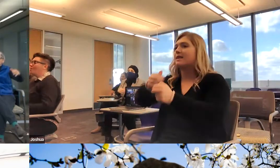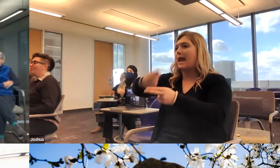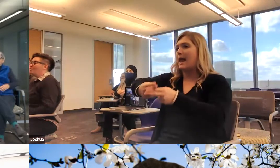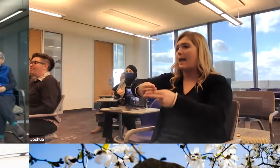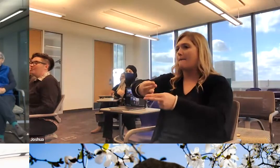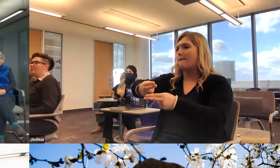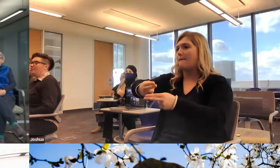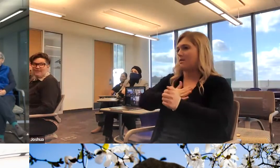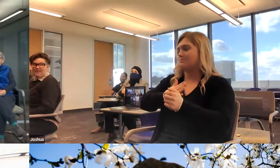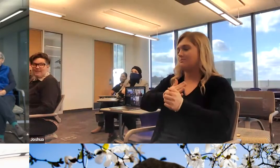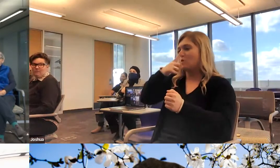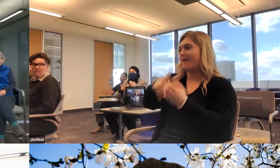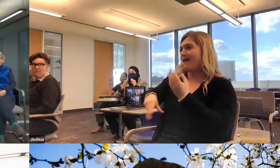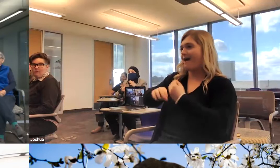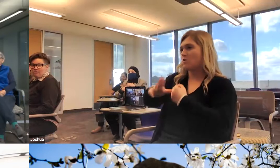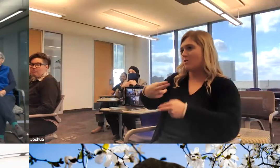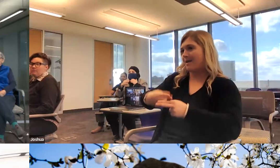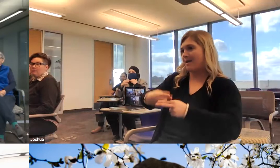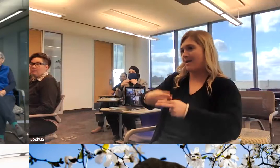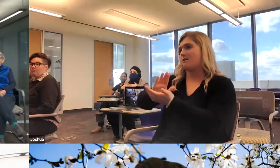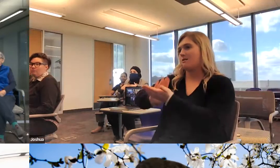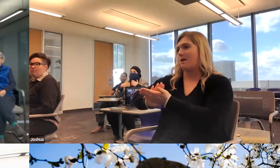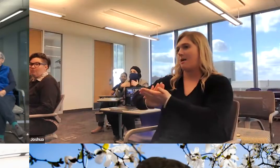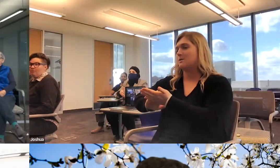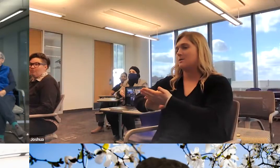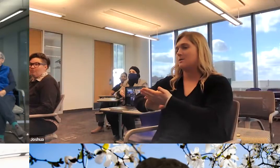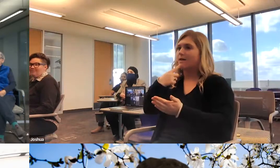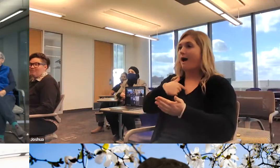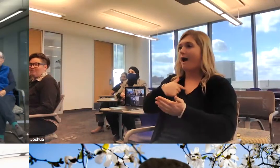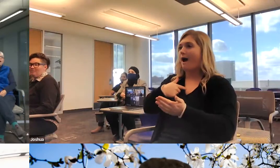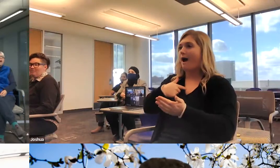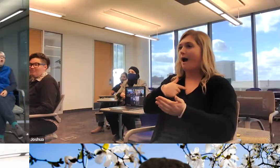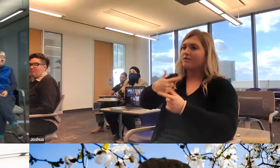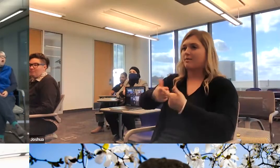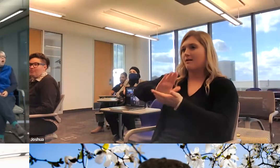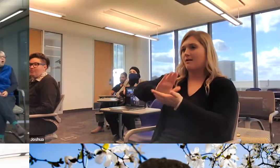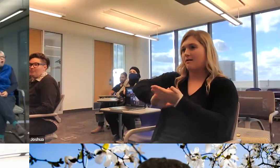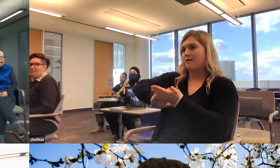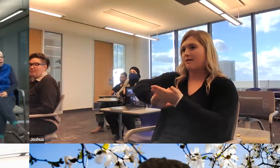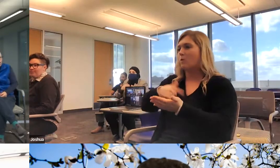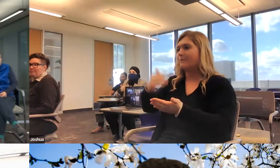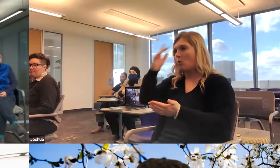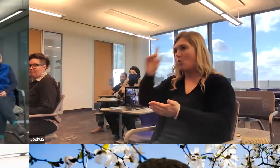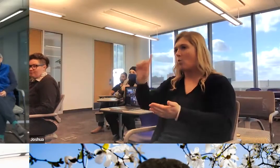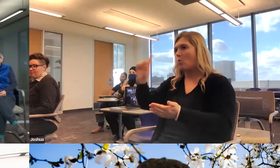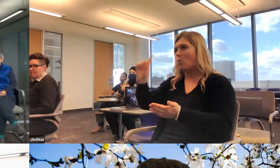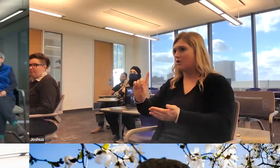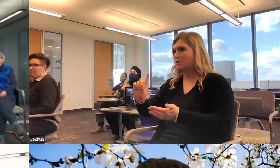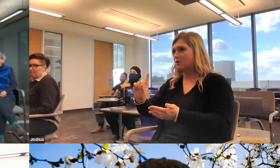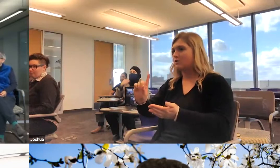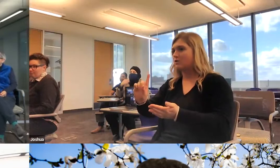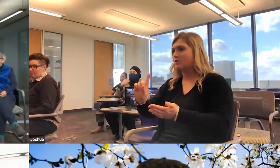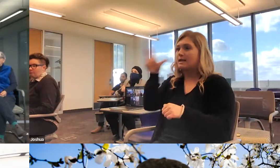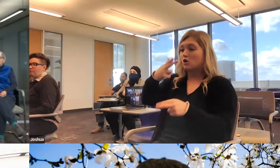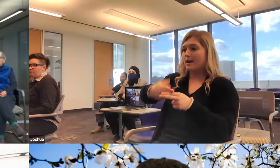What's the name? Like, so if you can sign your name and then clap, so I can hear the name